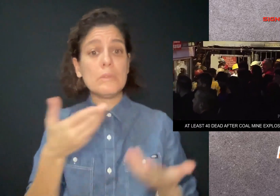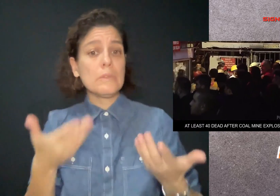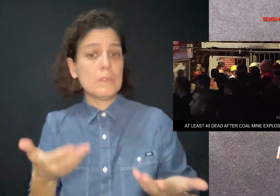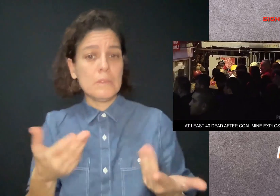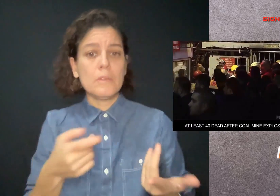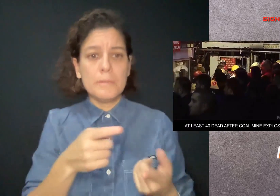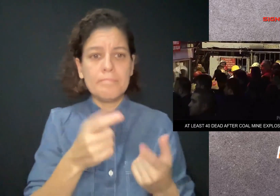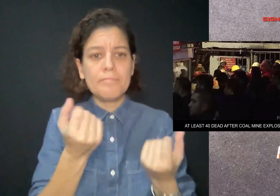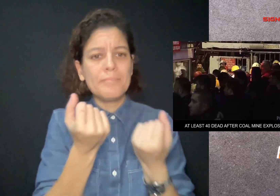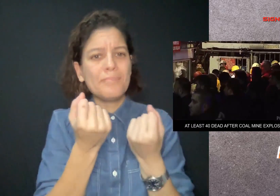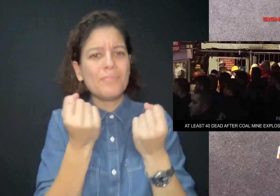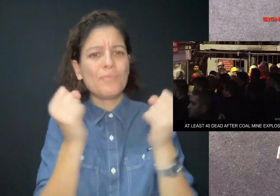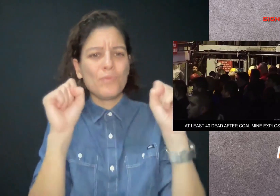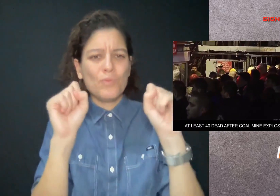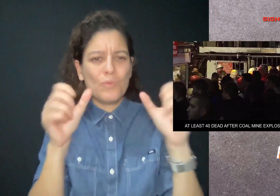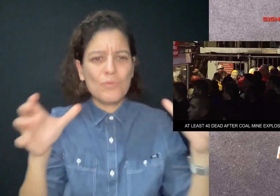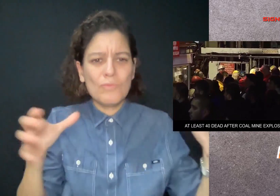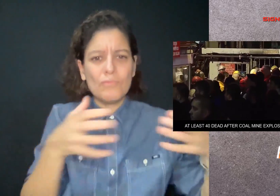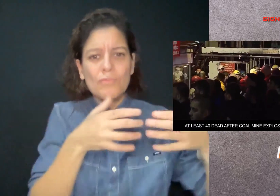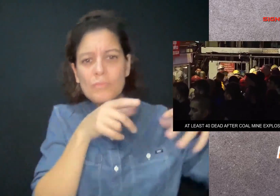Now rescuers are searching for survivors.